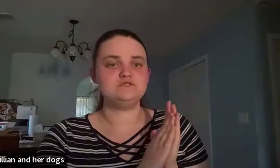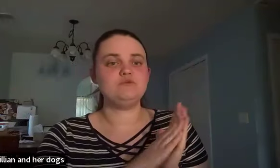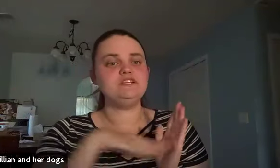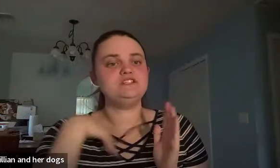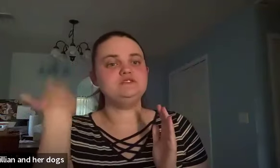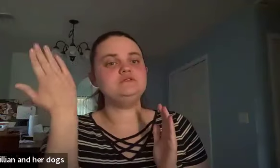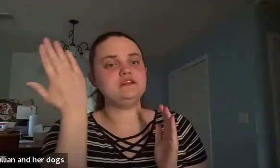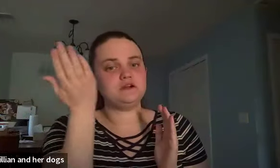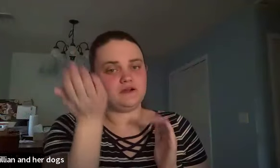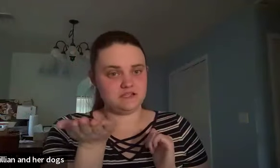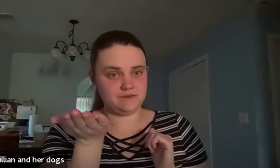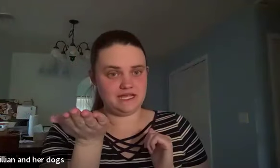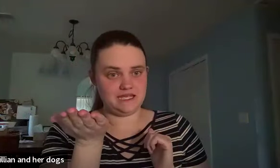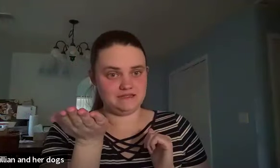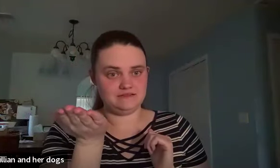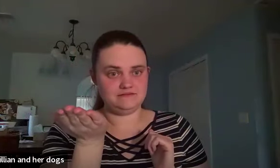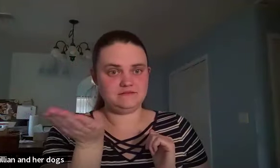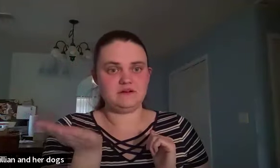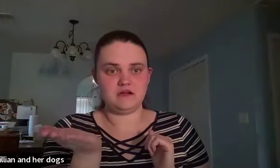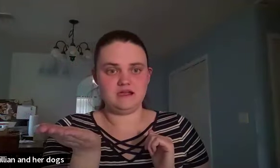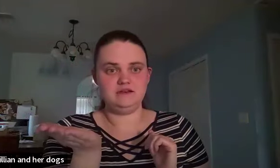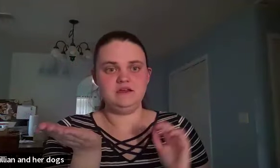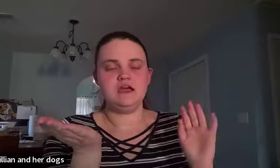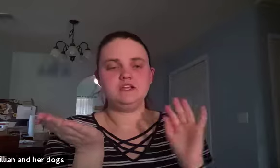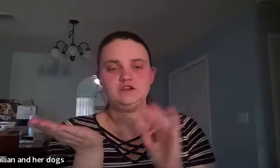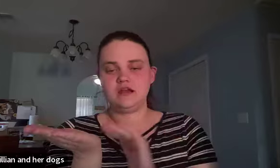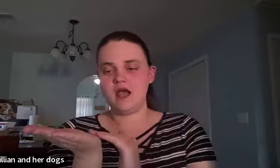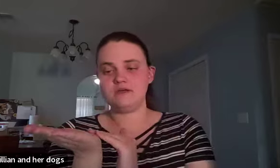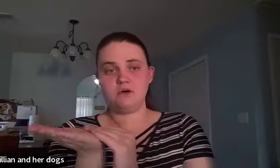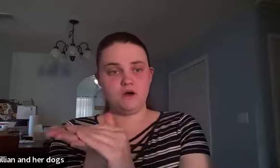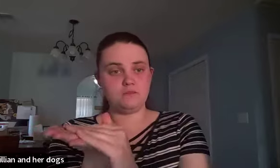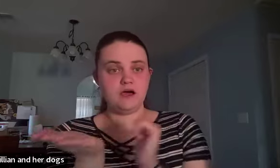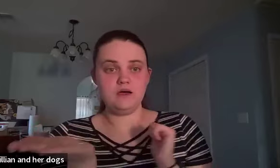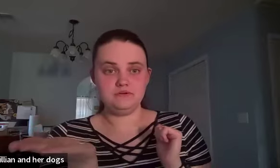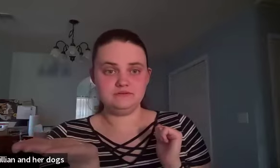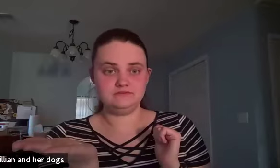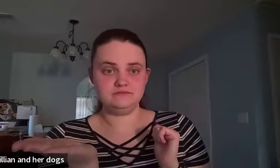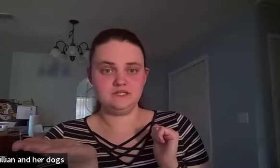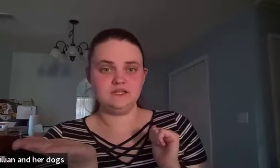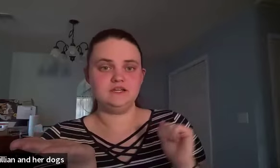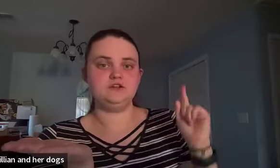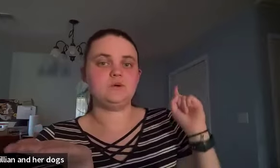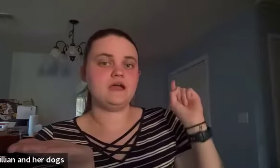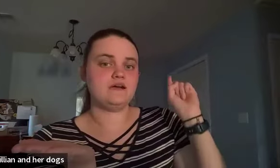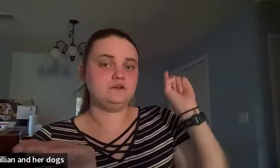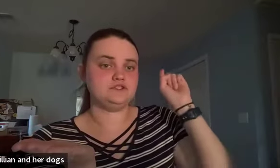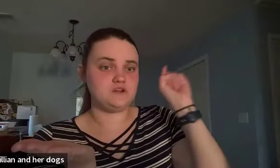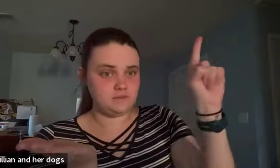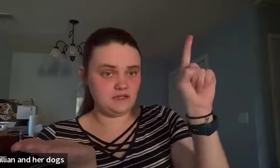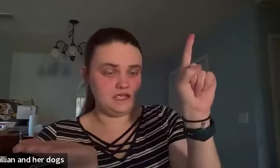is when we do need our non-dominant hand, all right? You're going to have it palm up. You're going to have your dominant